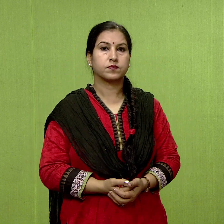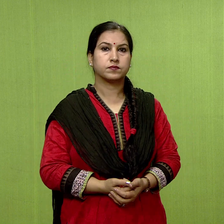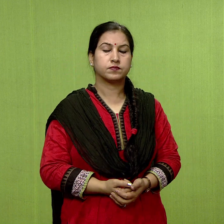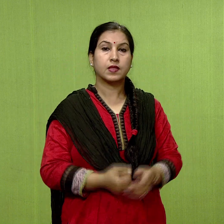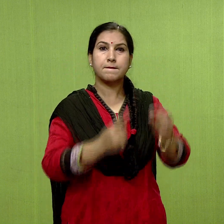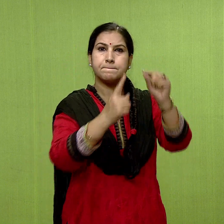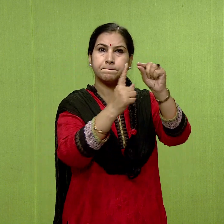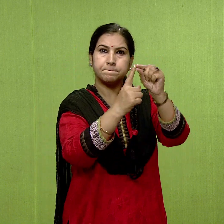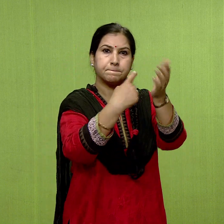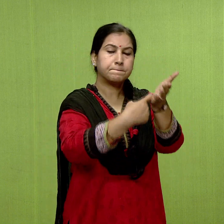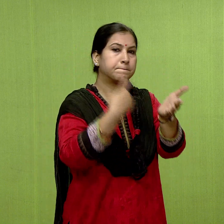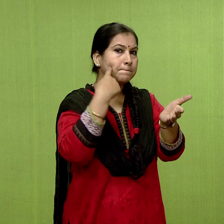the prime meridian